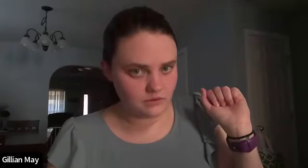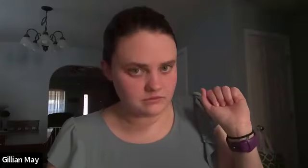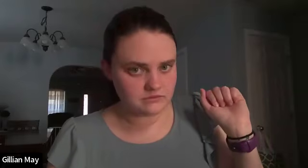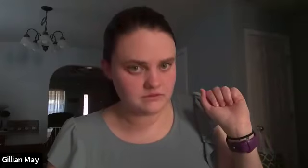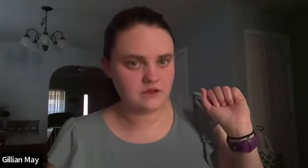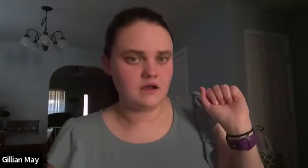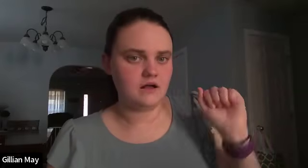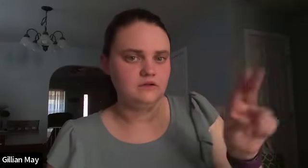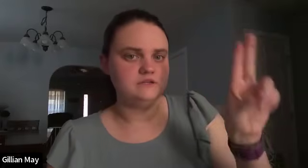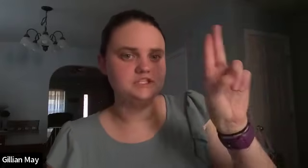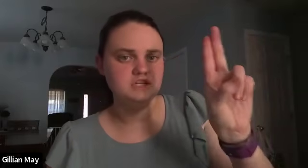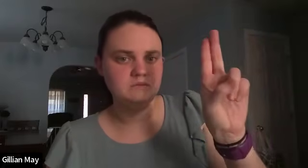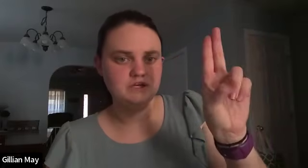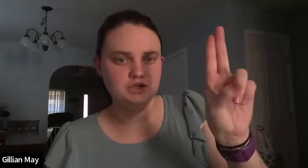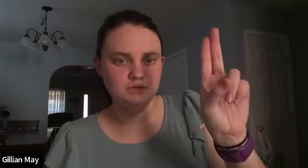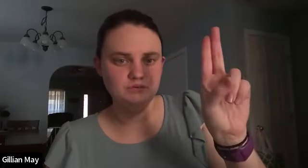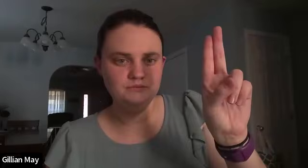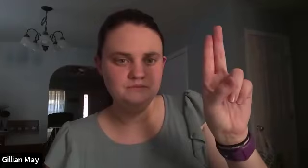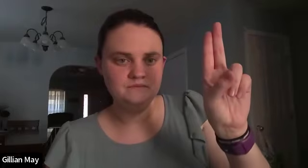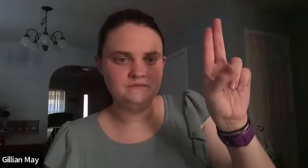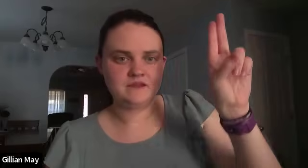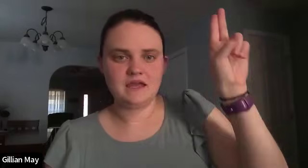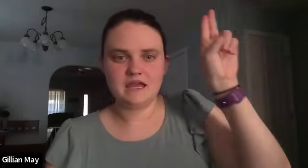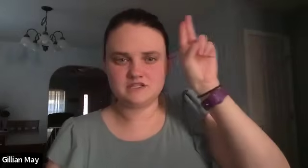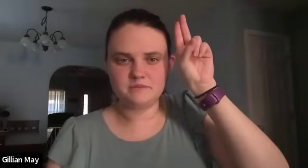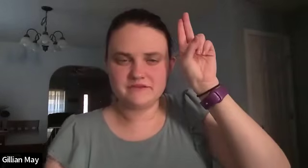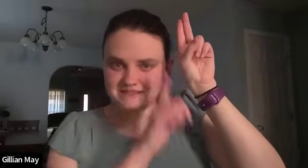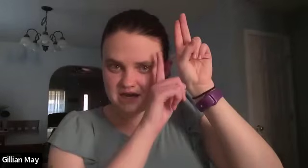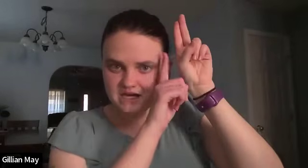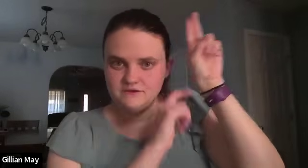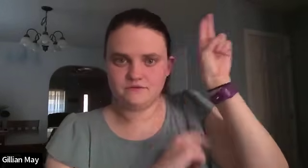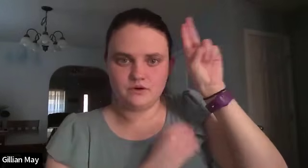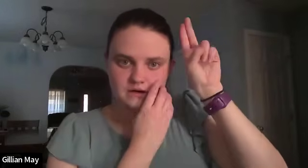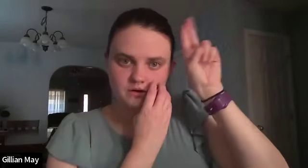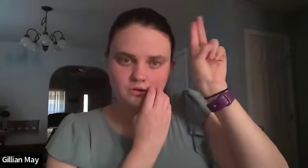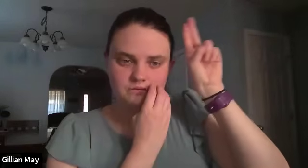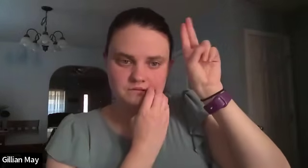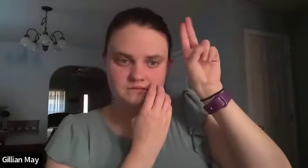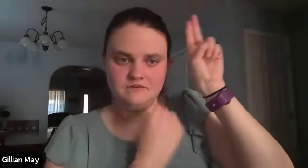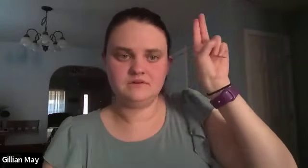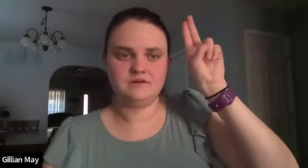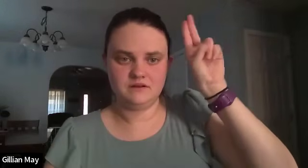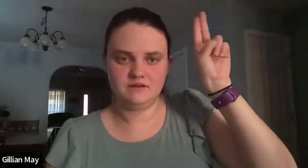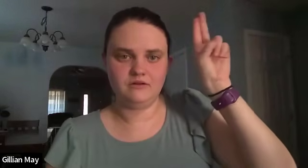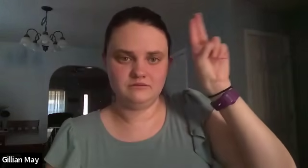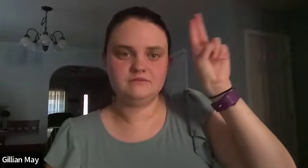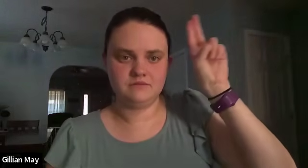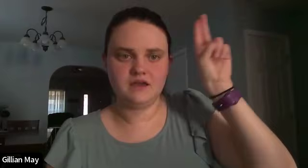uncle. Uncle is just going to be a U, and it's going to be on the side of your forehead. Uncle, uncle.